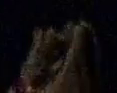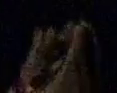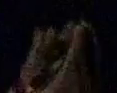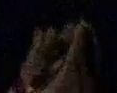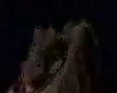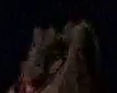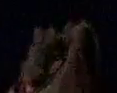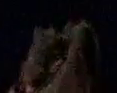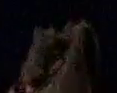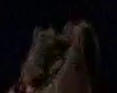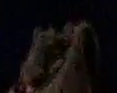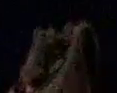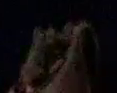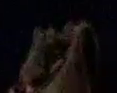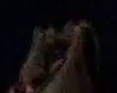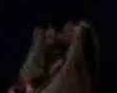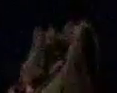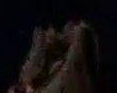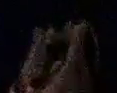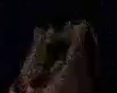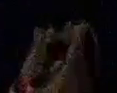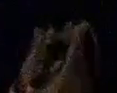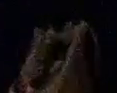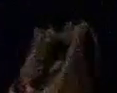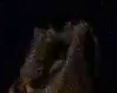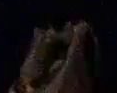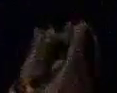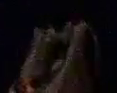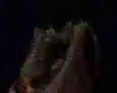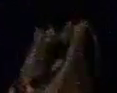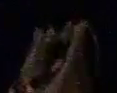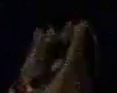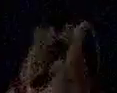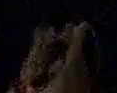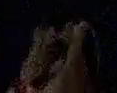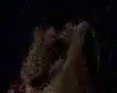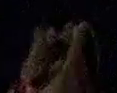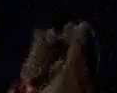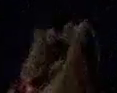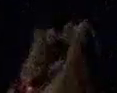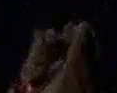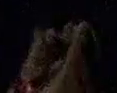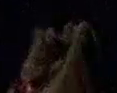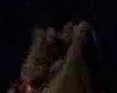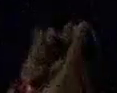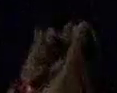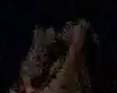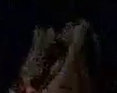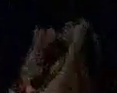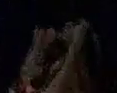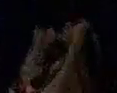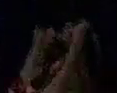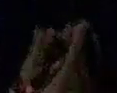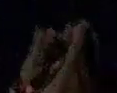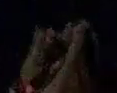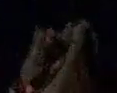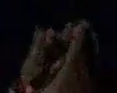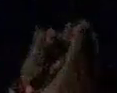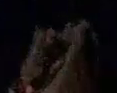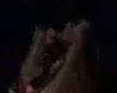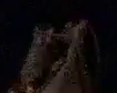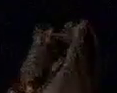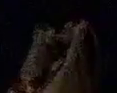So the green open space, which is just south of the timeline walk, pretty simple, just a big